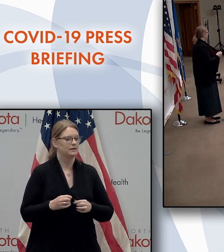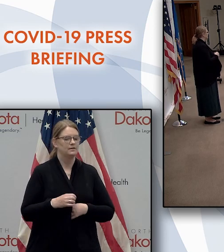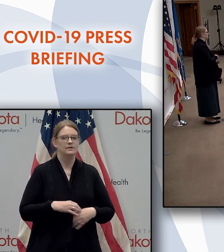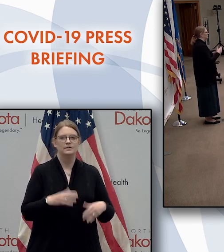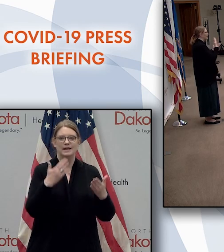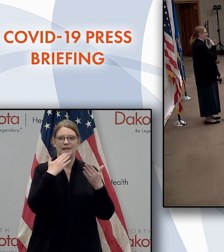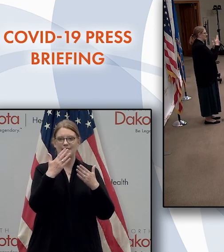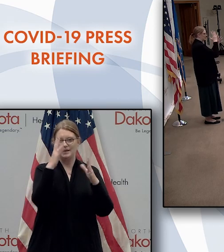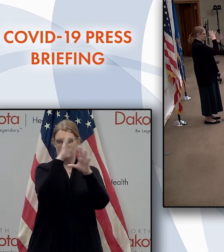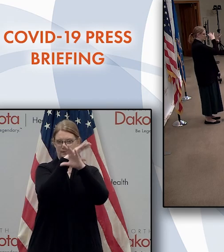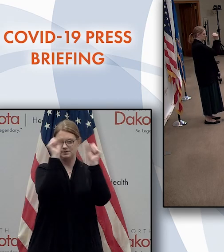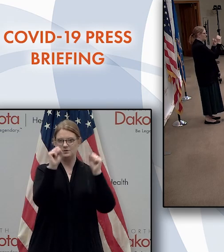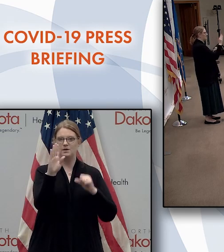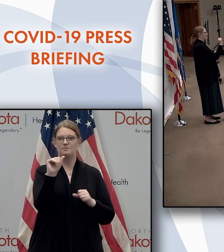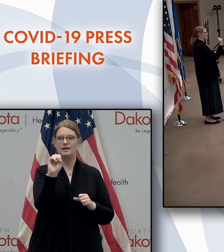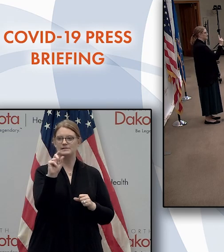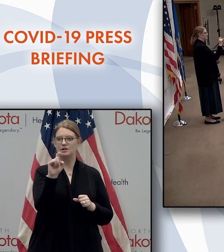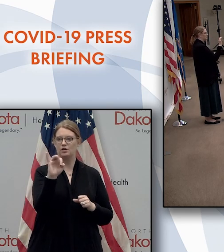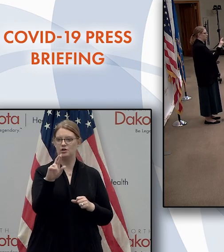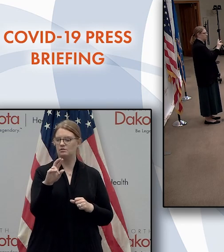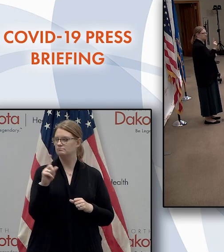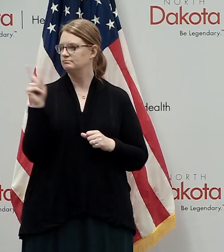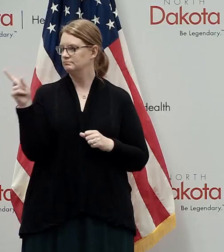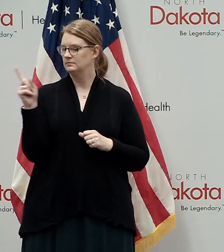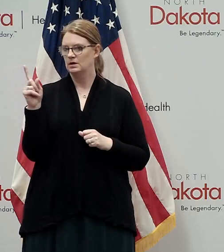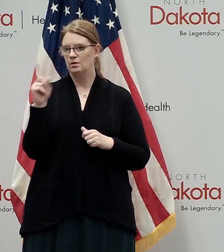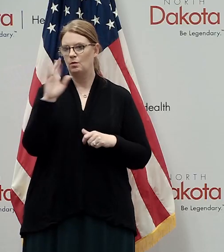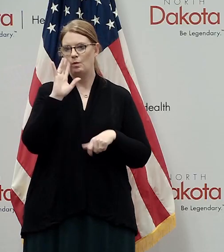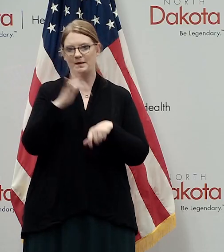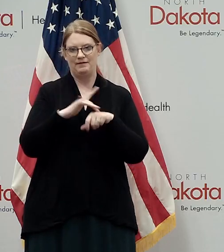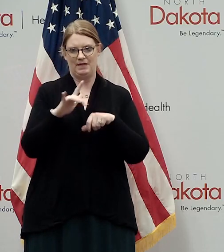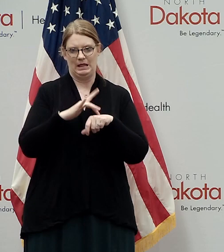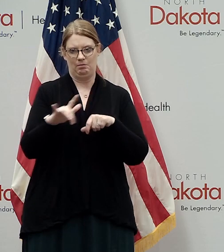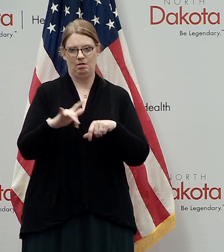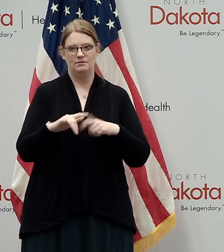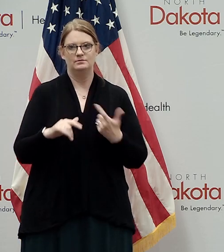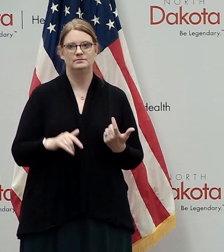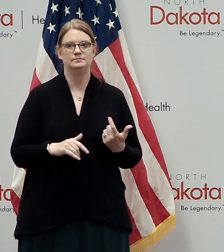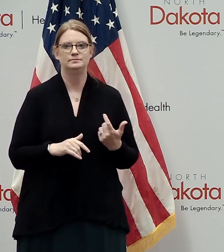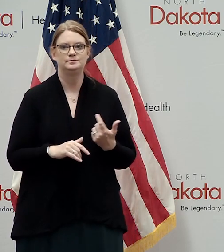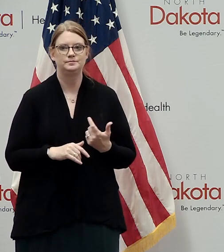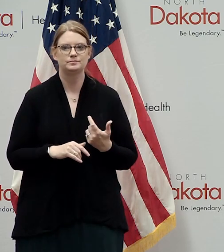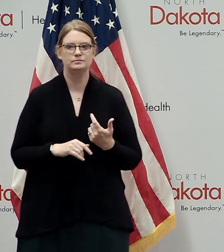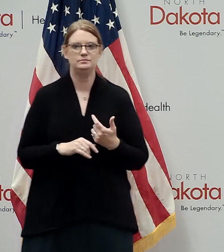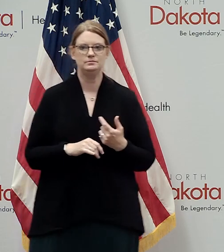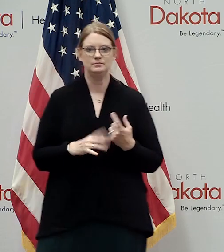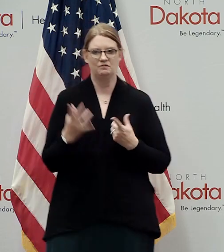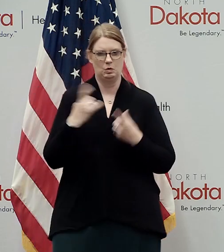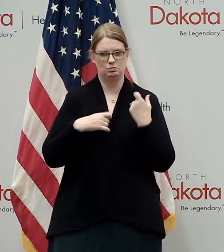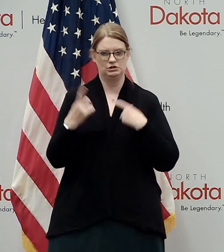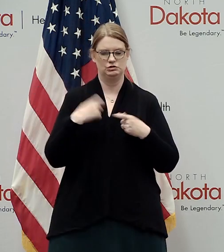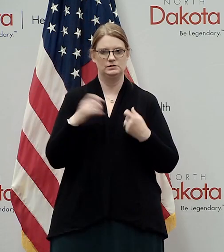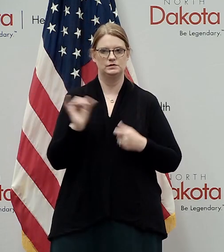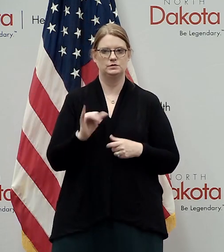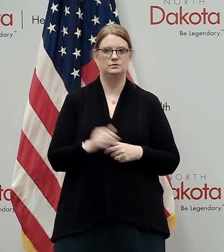Thank you, Superintendent Baesler, and Superintendent Baesler will be available afterwards for questions.